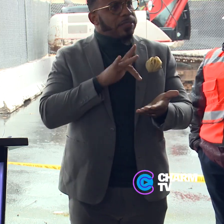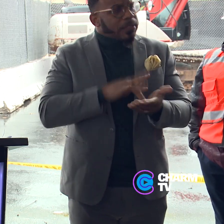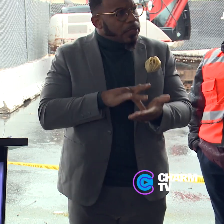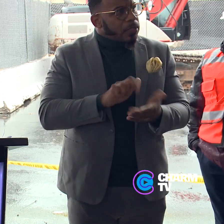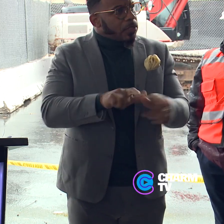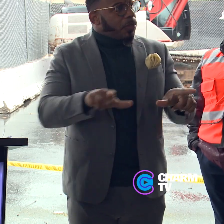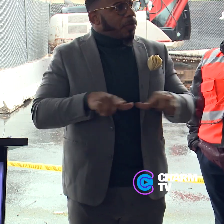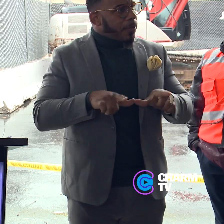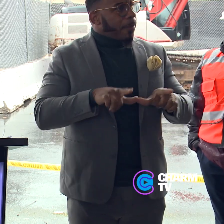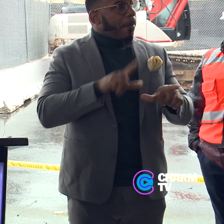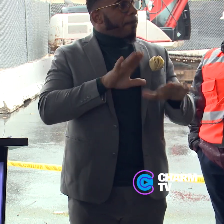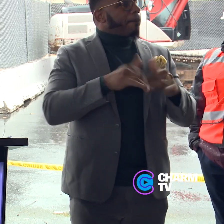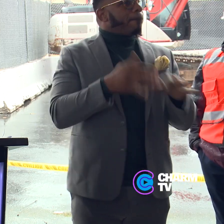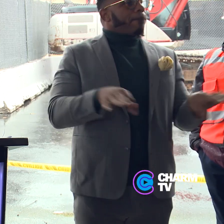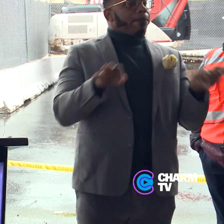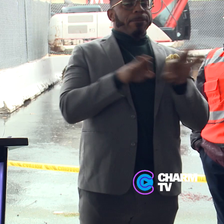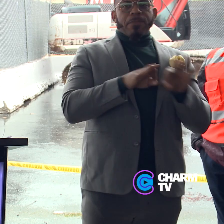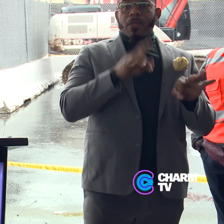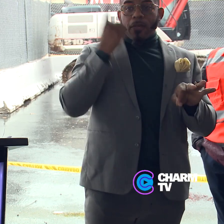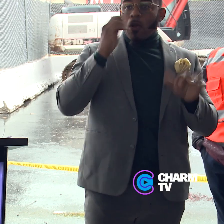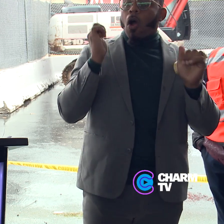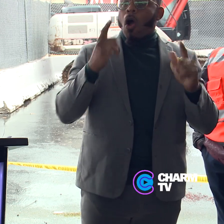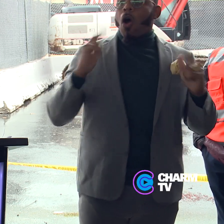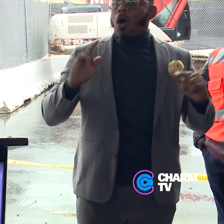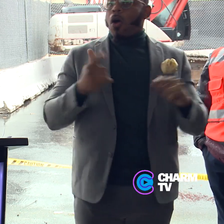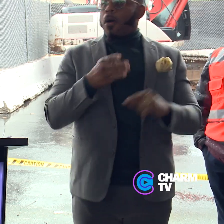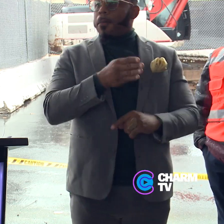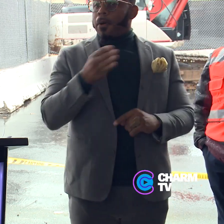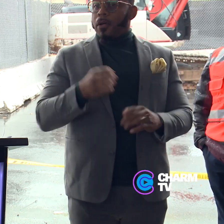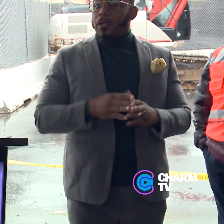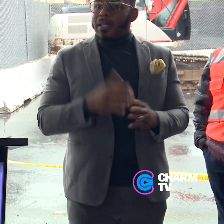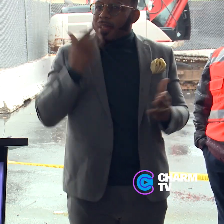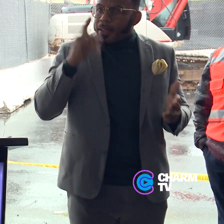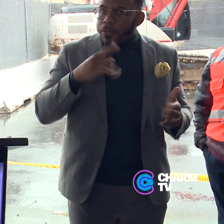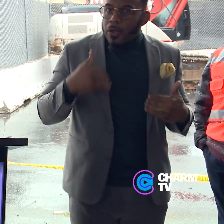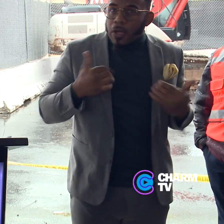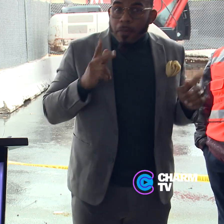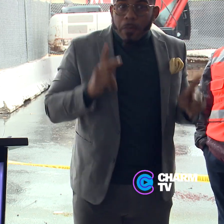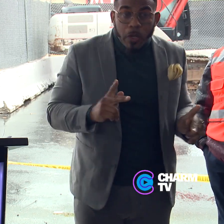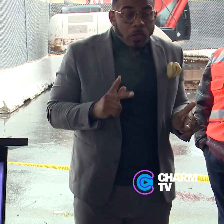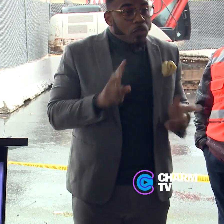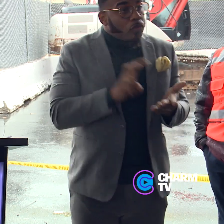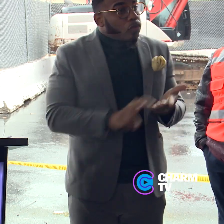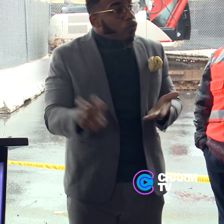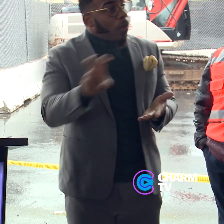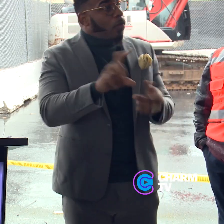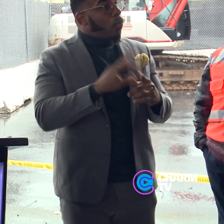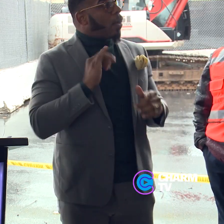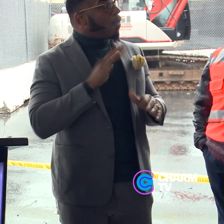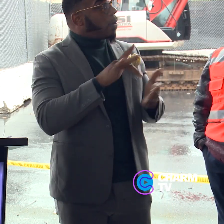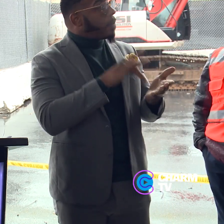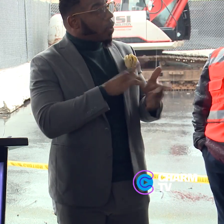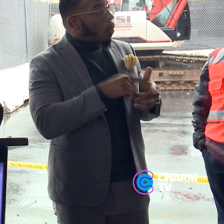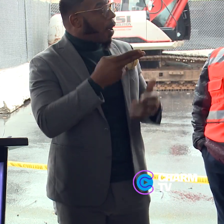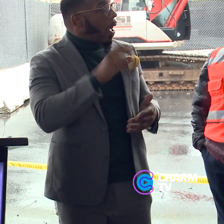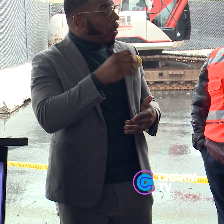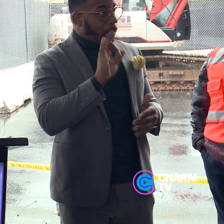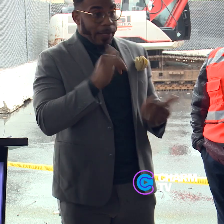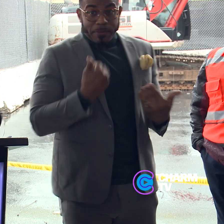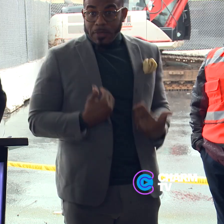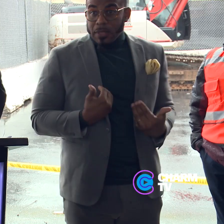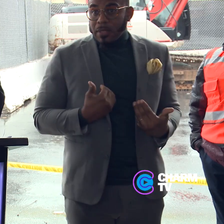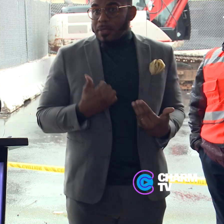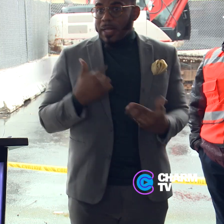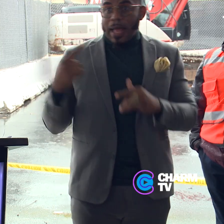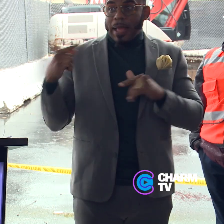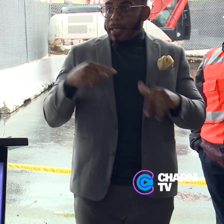this location and how important it is for all of Baltimore. If you're a young person traveling to one of our middle or high schools like me,